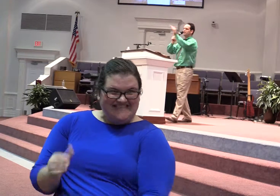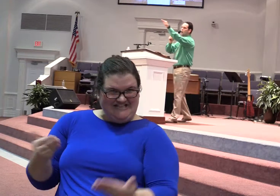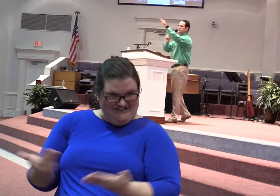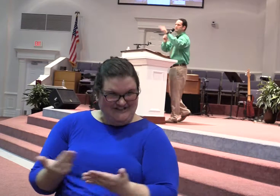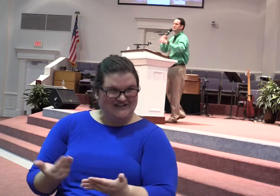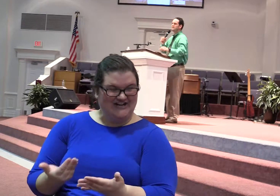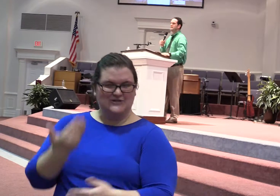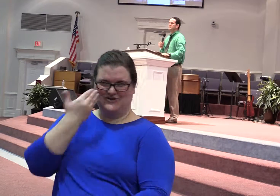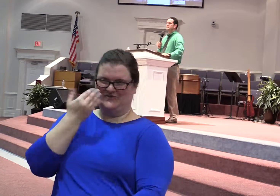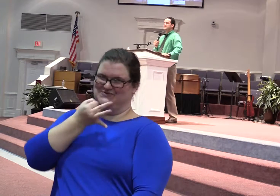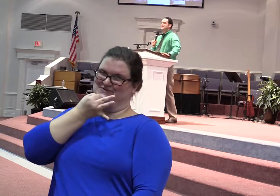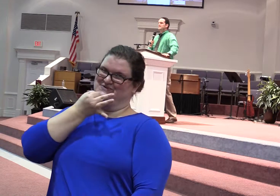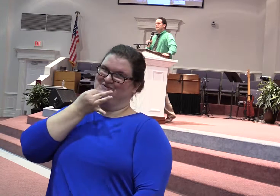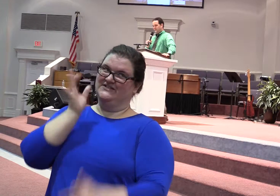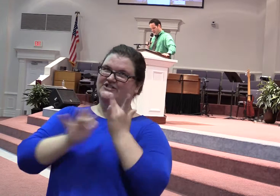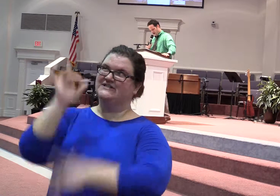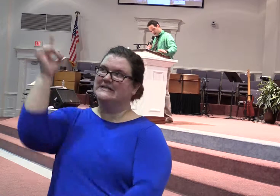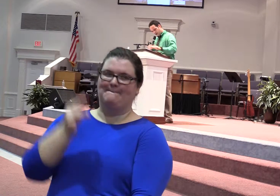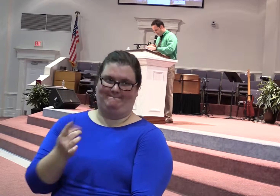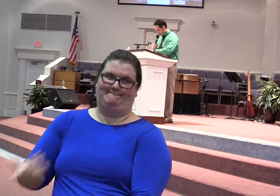time is short. Right.